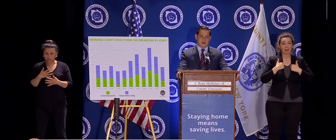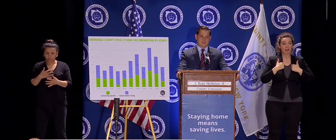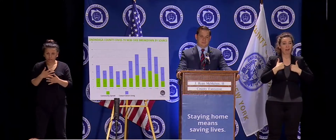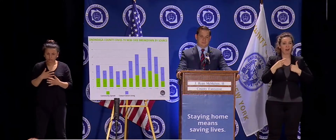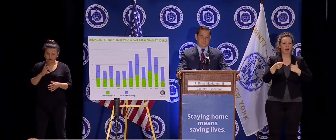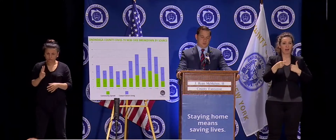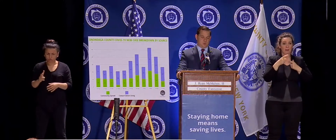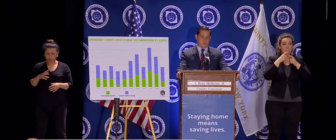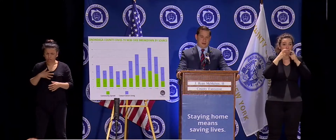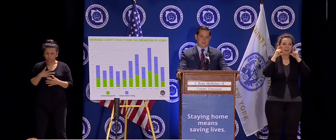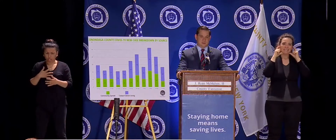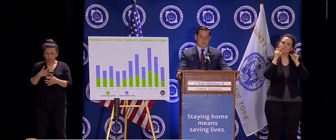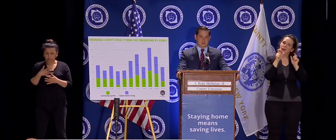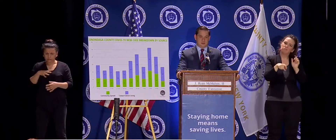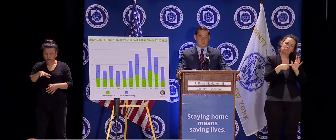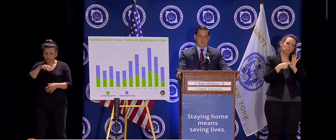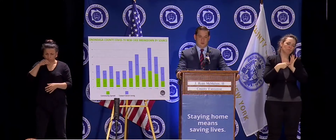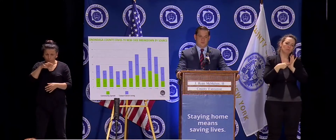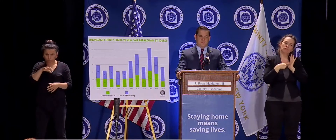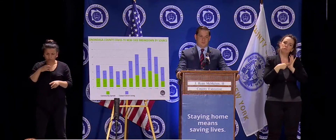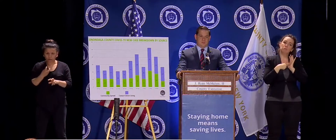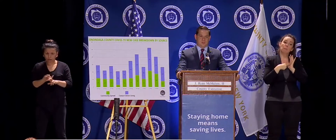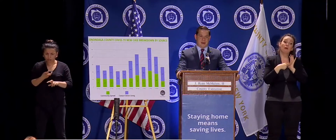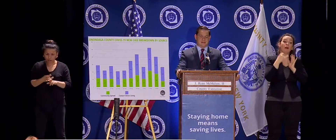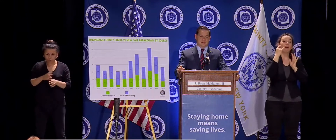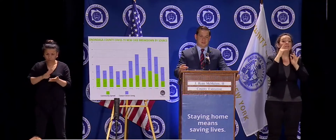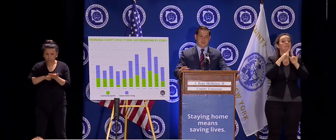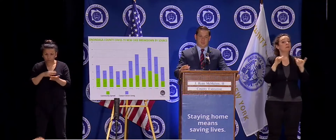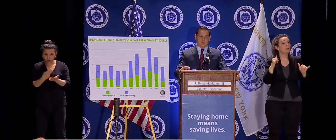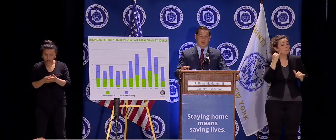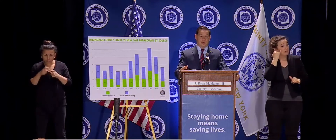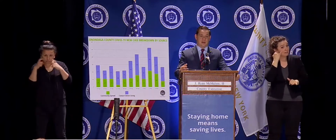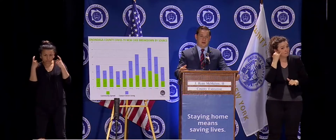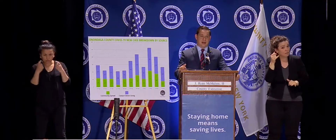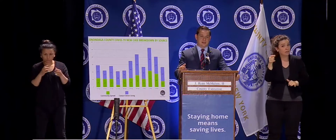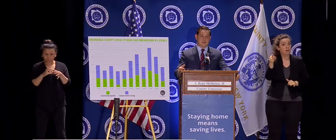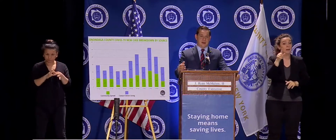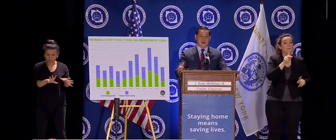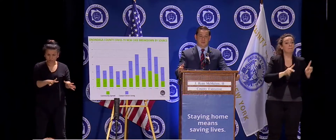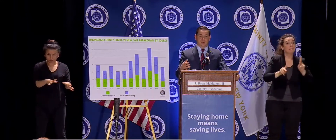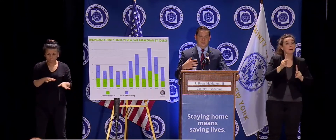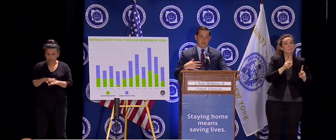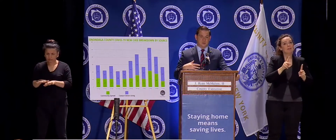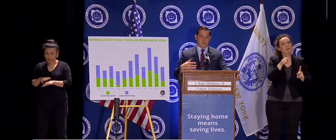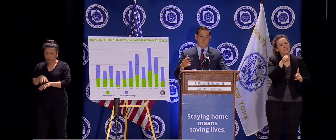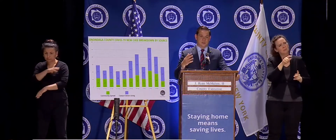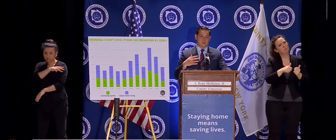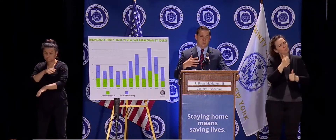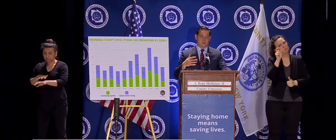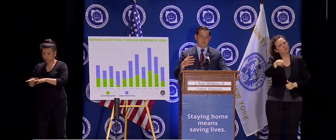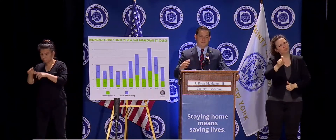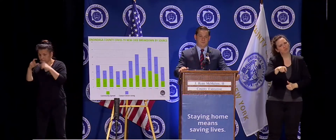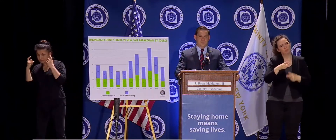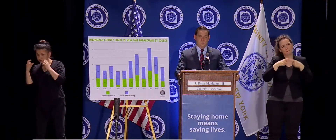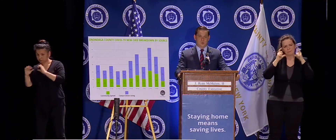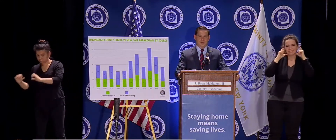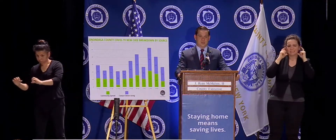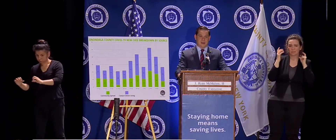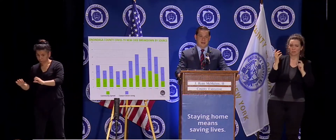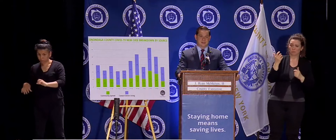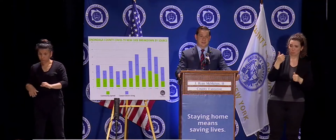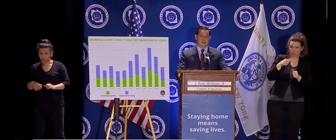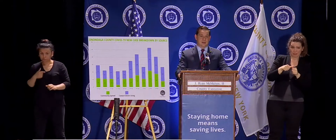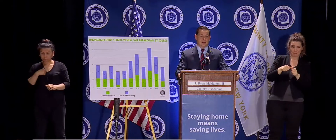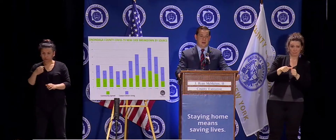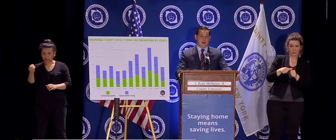many that could wear a mask. So if the mask is the issue, you can't get your hands on the mask, reach out to us, email me, we'll get you